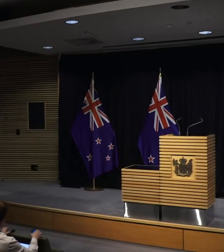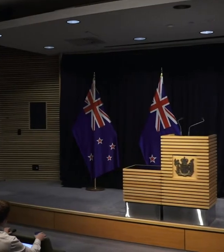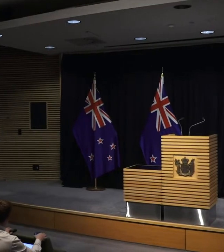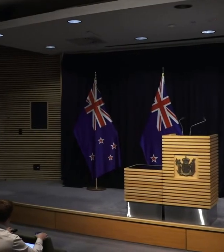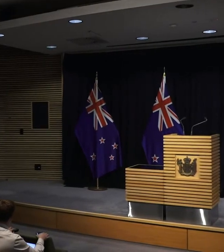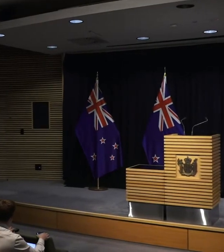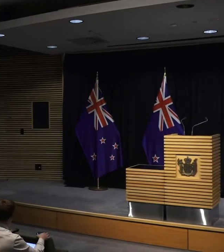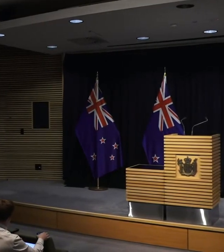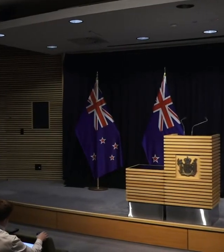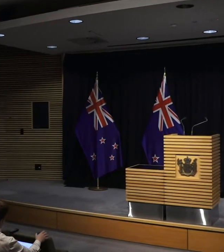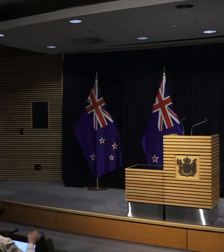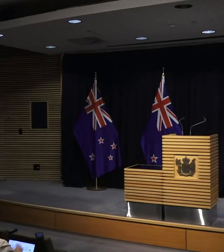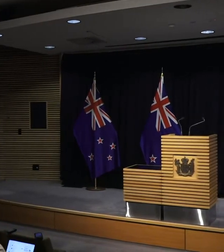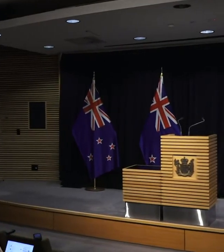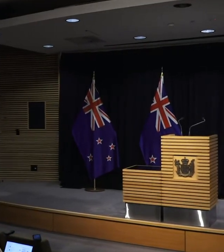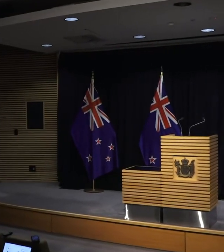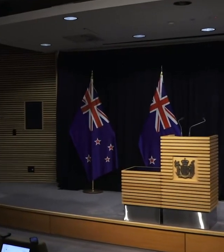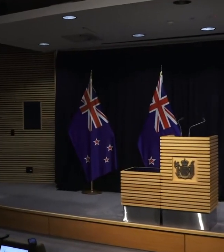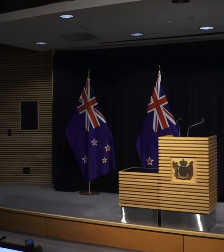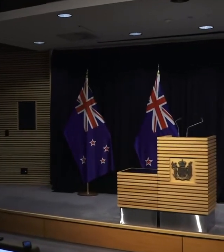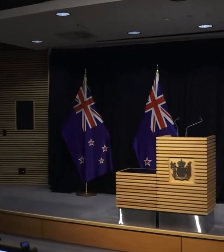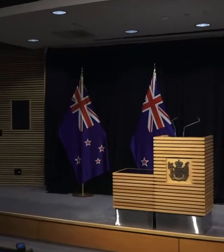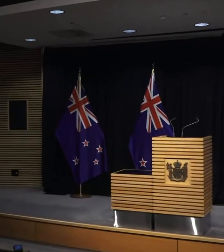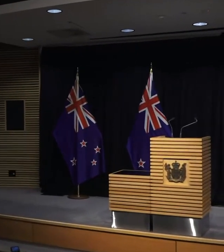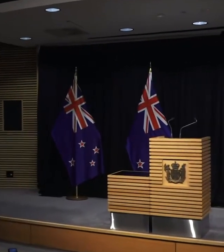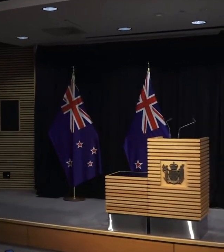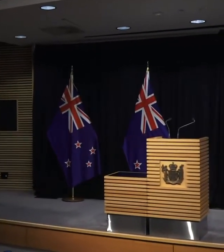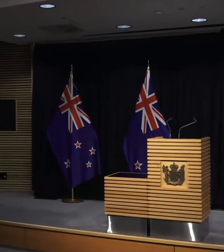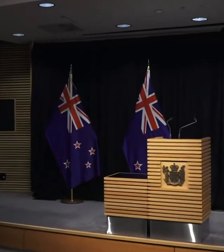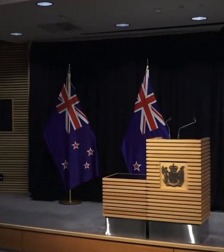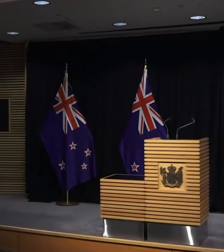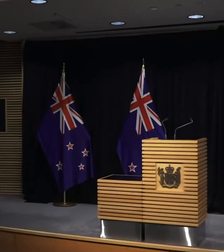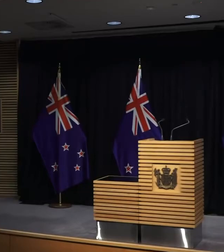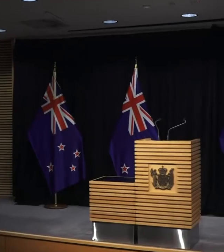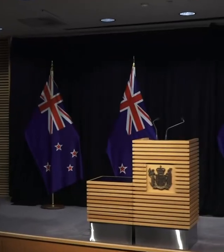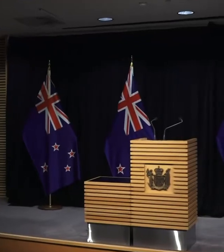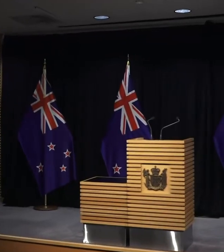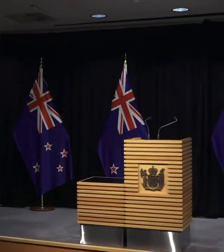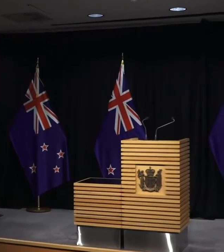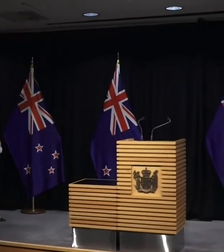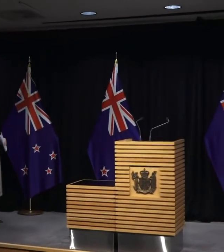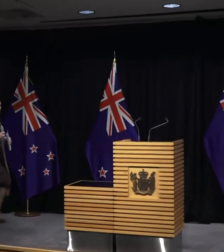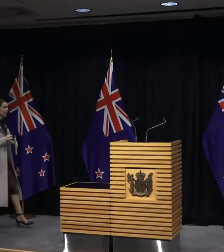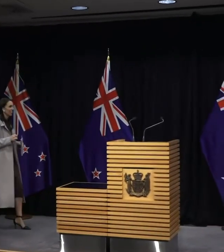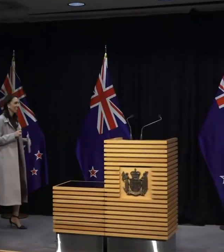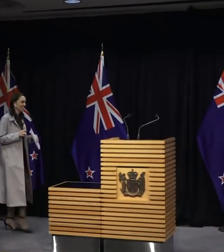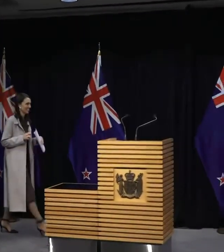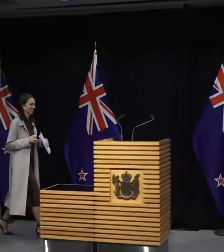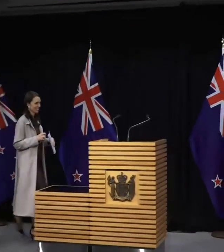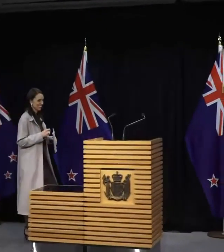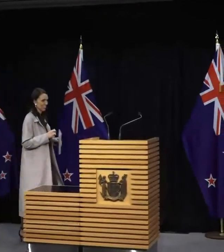I love that we get to divvy out a little bit of money to people doing special things.